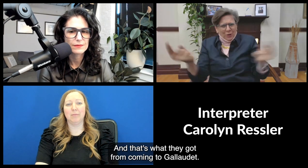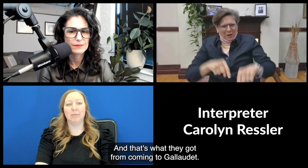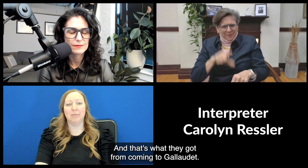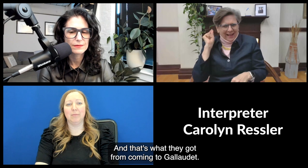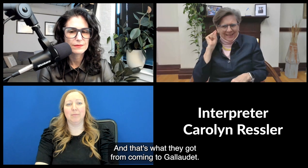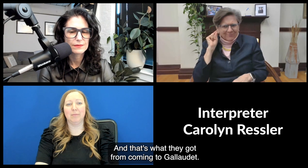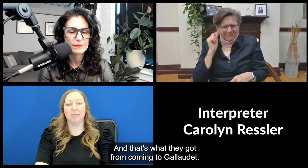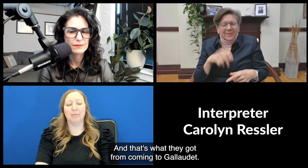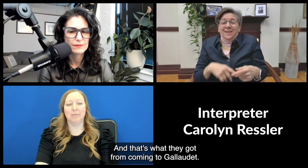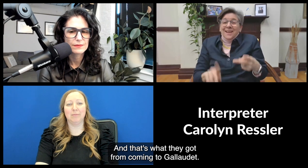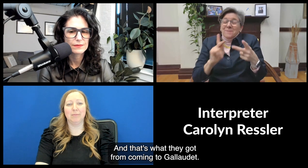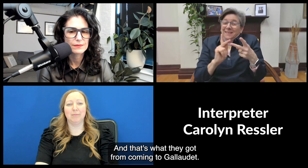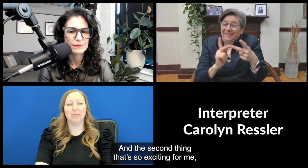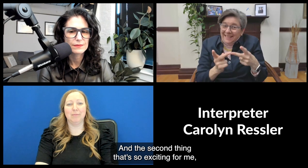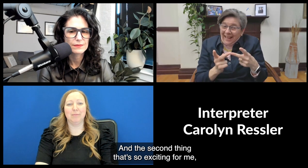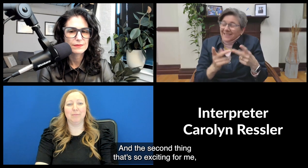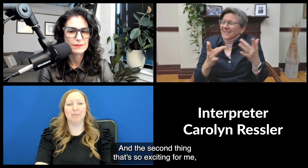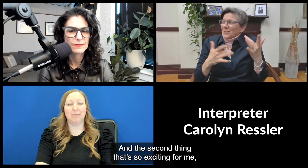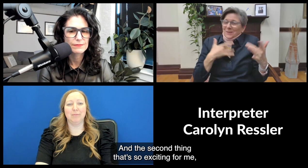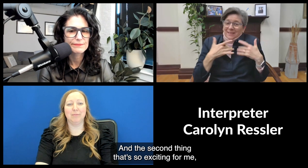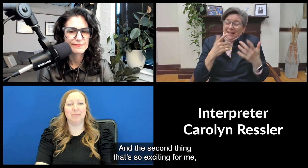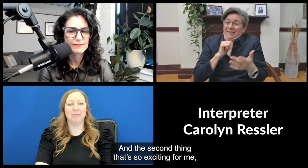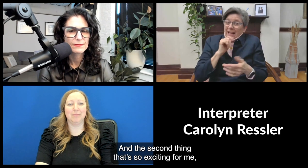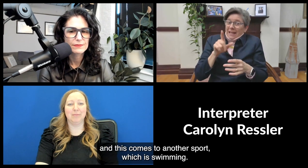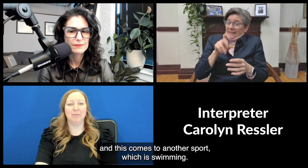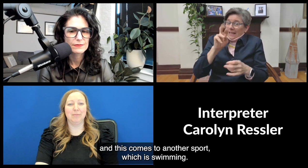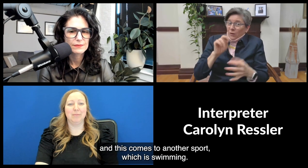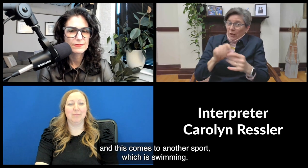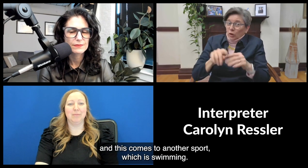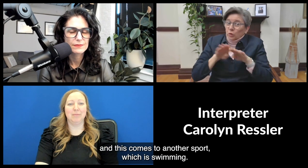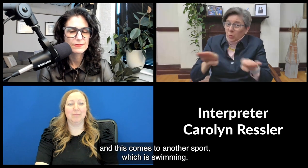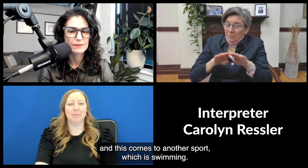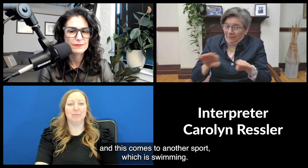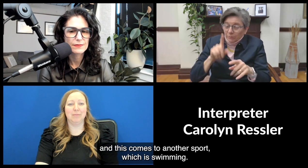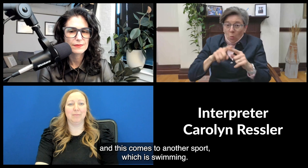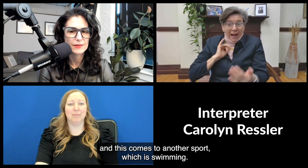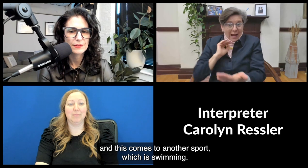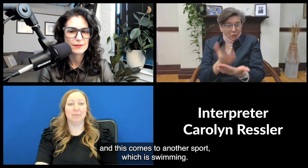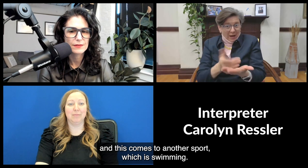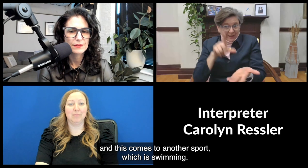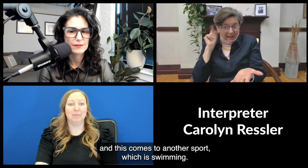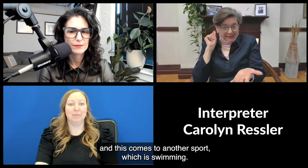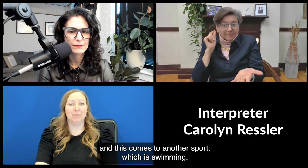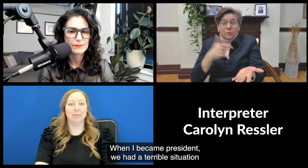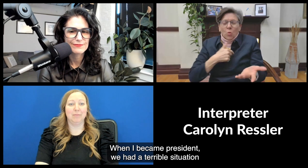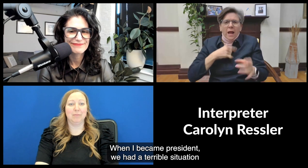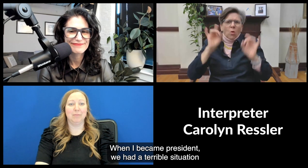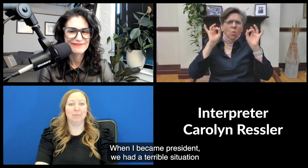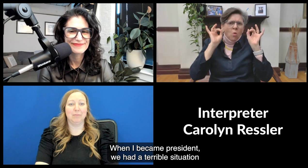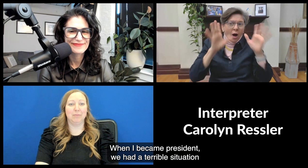absolutely from this experience. And that's what they got from coming to Gallaudet. And the second thing that's so exciting for me, and this comes to